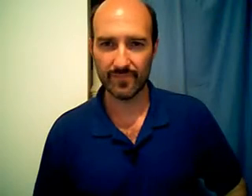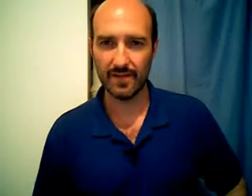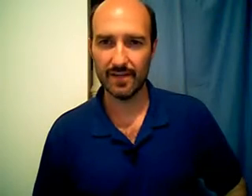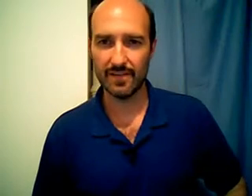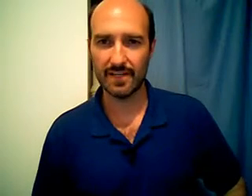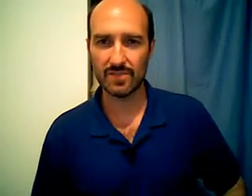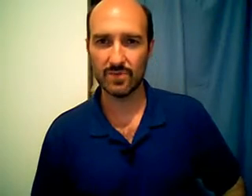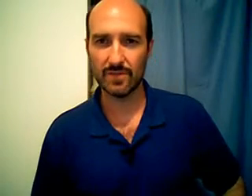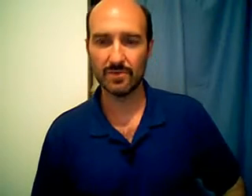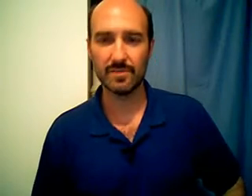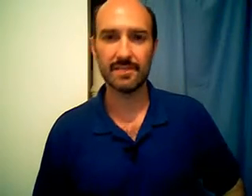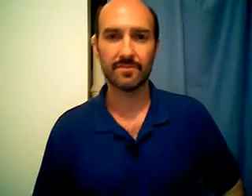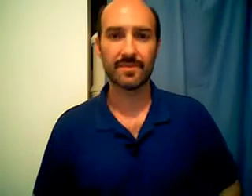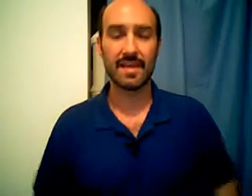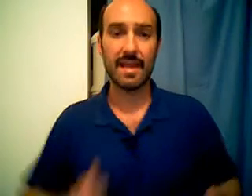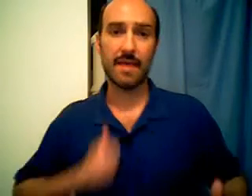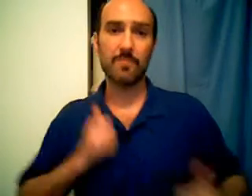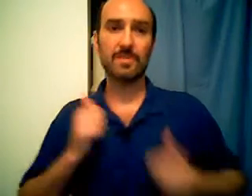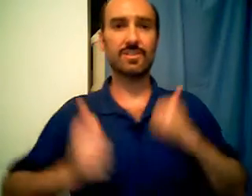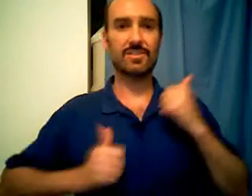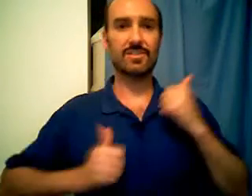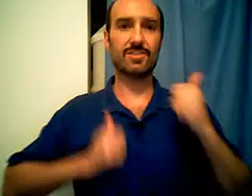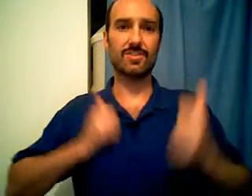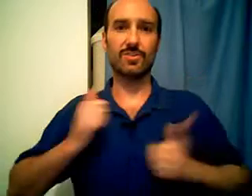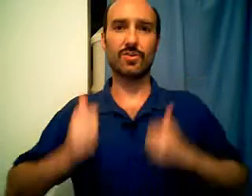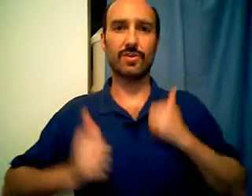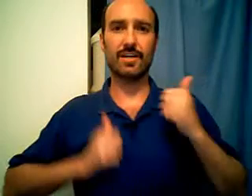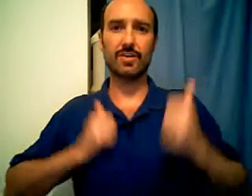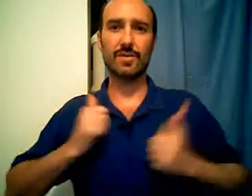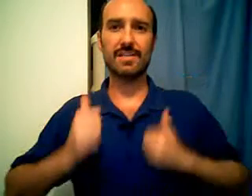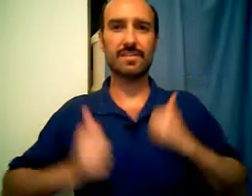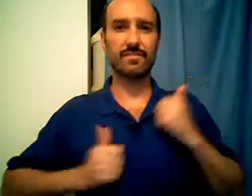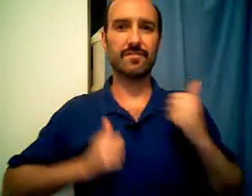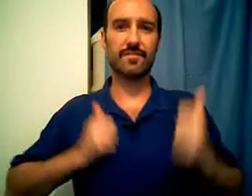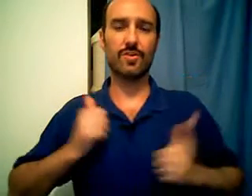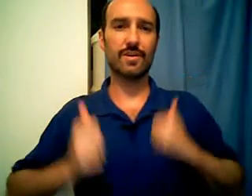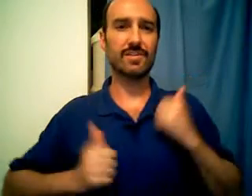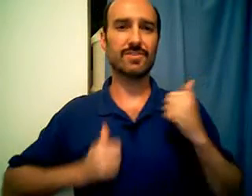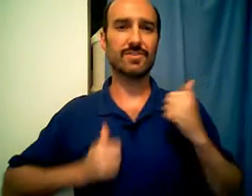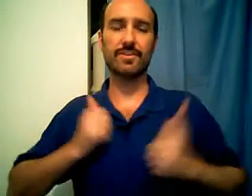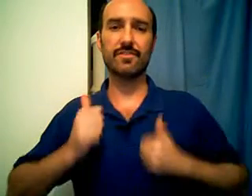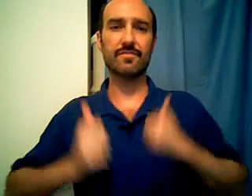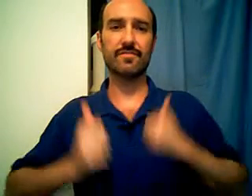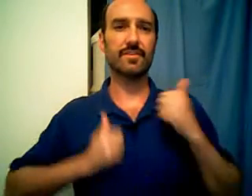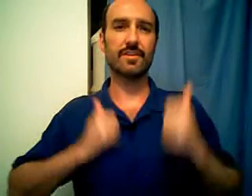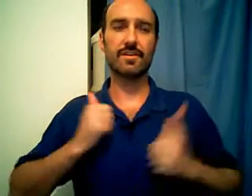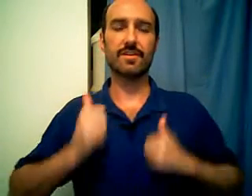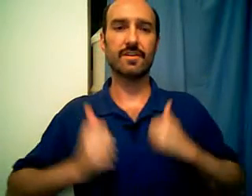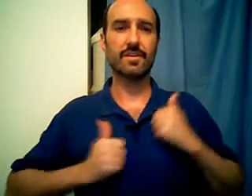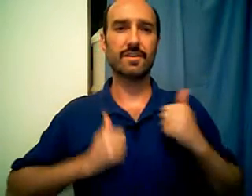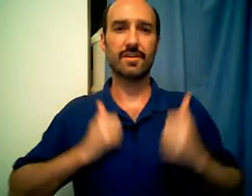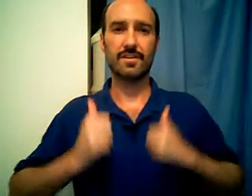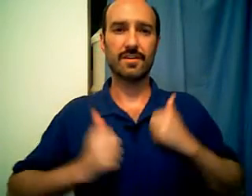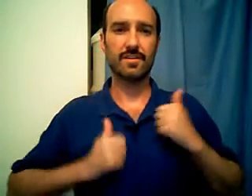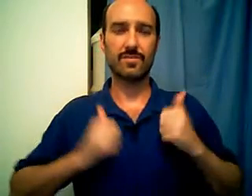The next one would be ambitious or aggressive or assertive. With